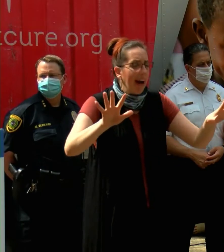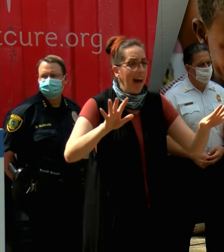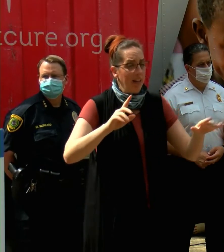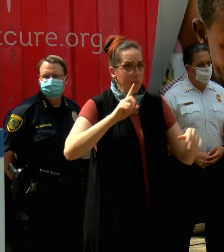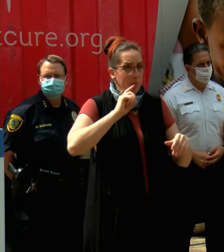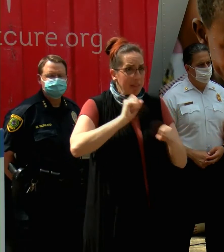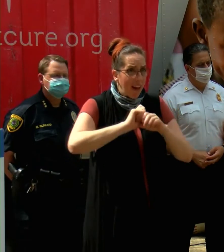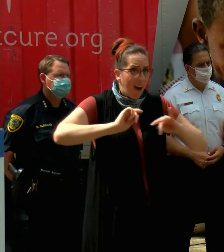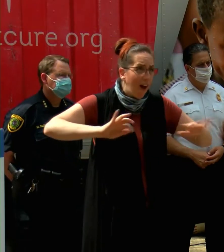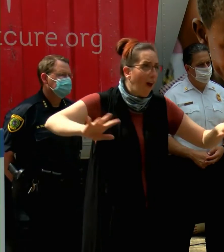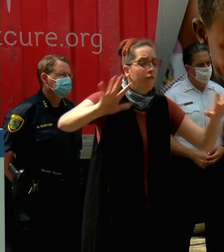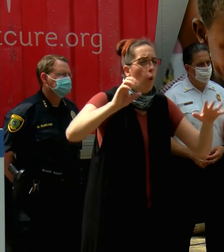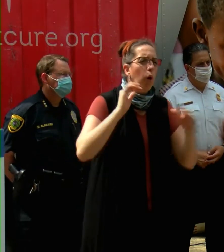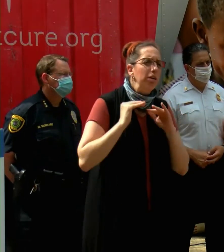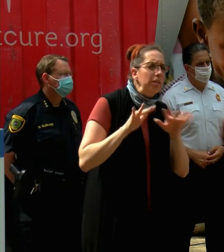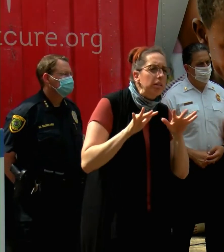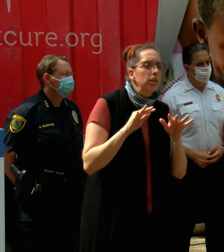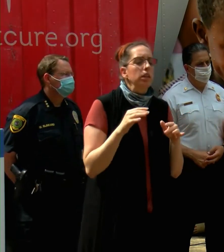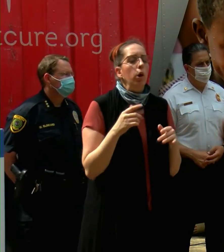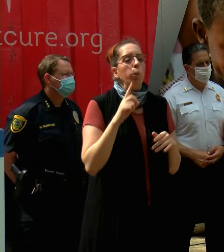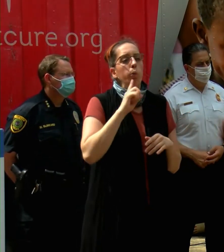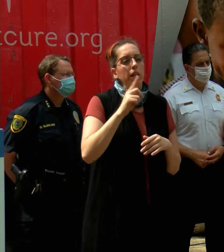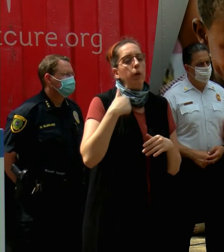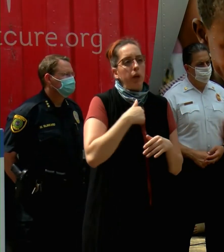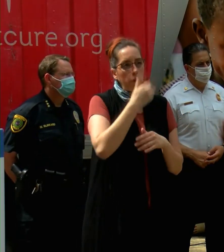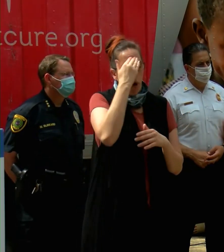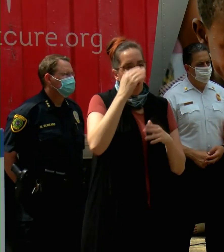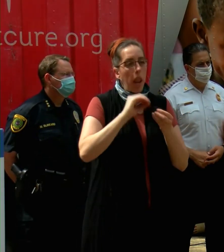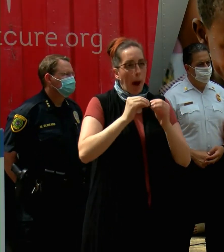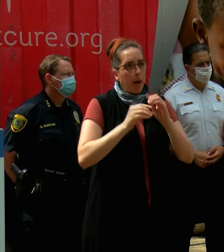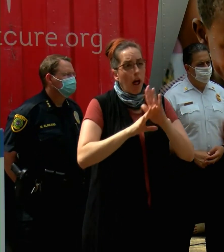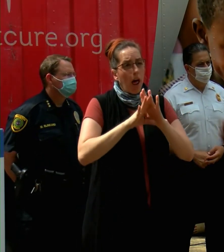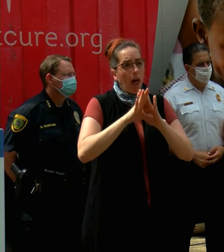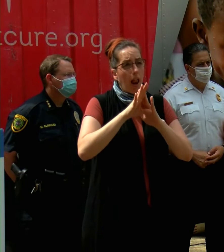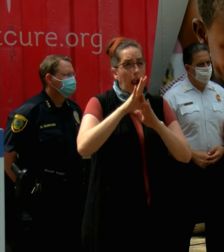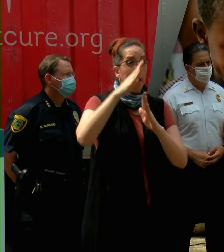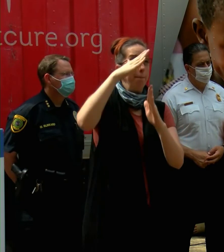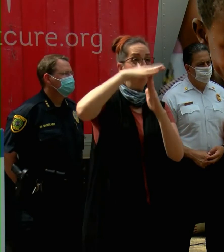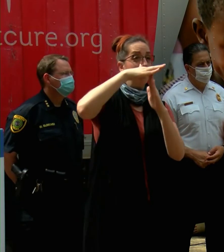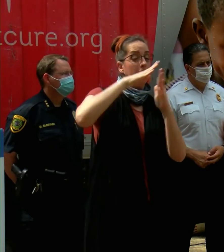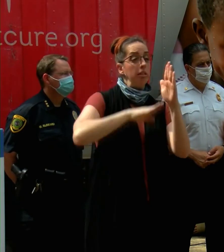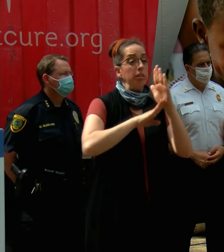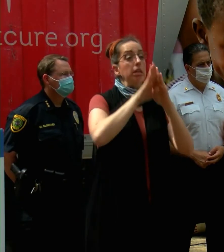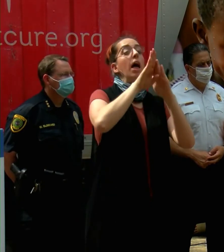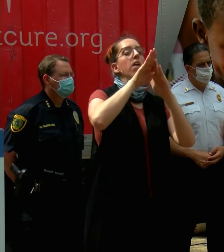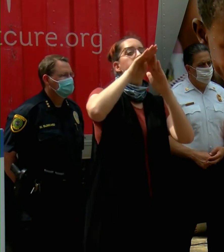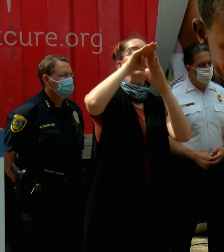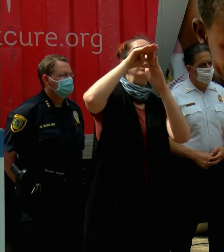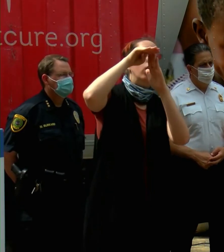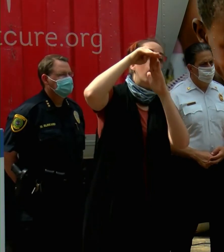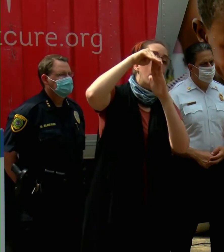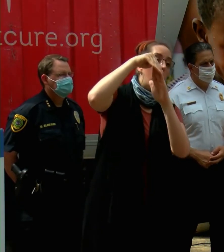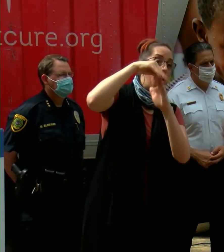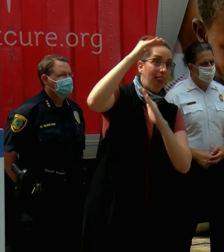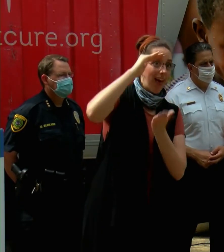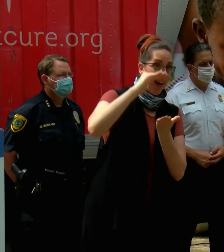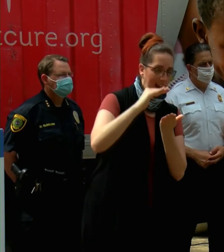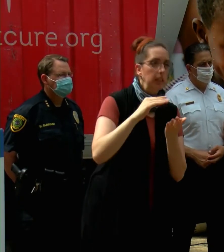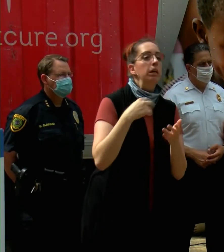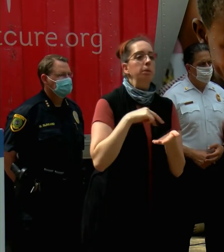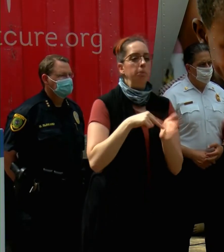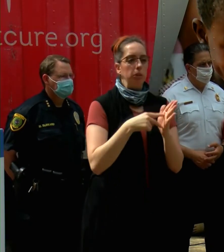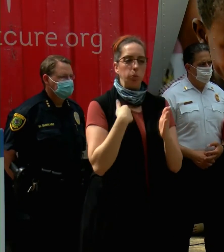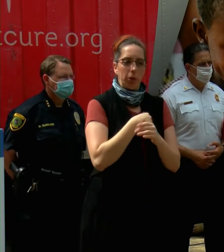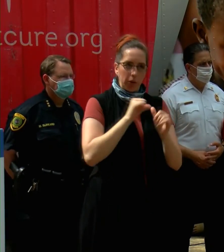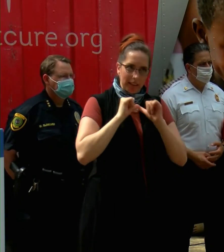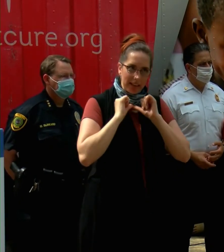it is, and hopefully we can reach the point where we reach the peak and our numbers will go down. And once they start going down, we need to continue to